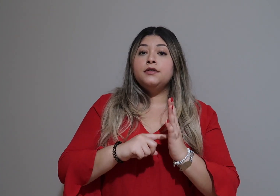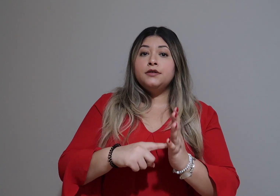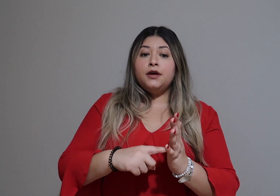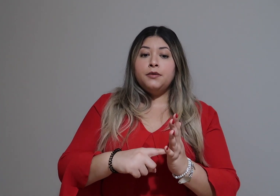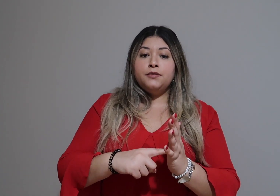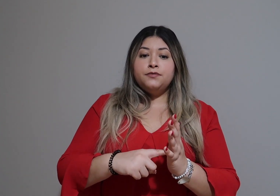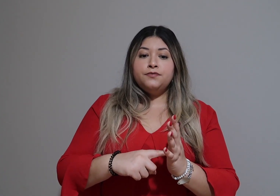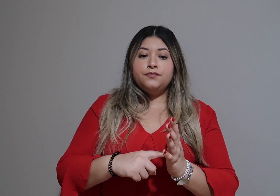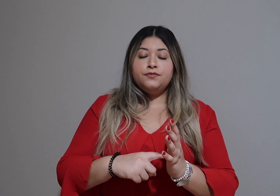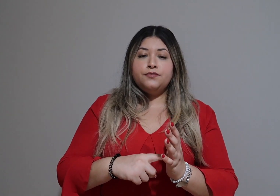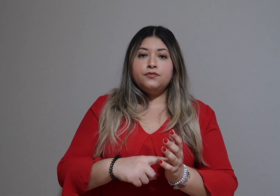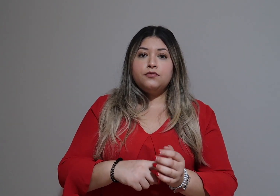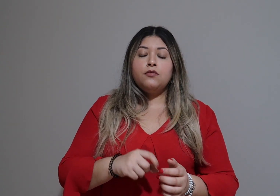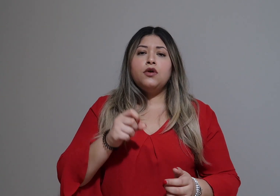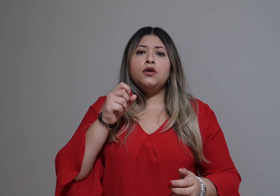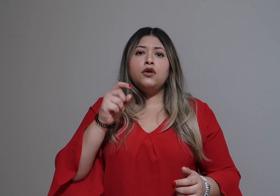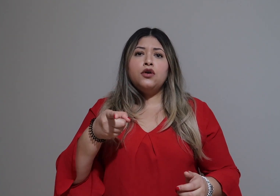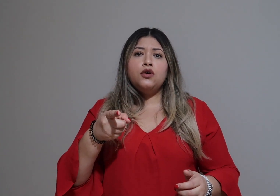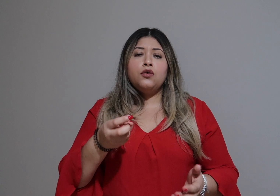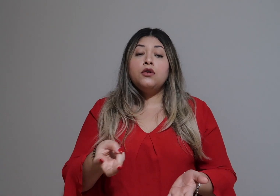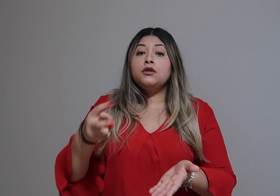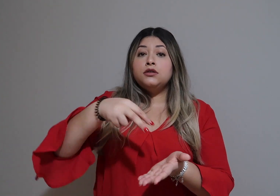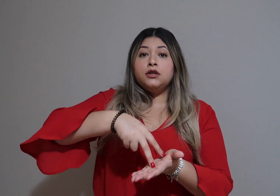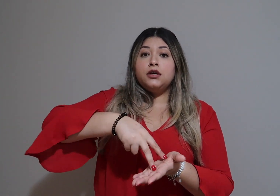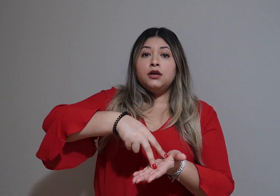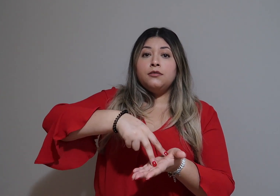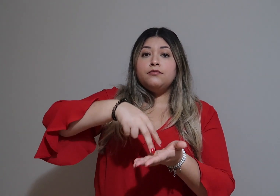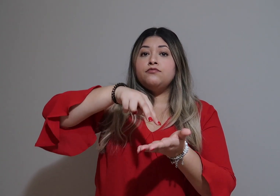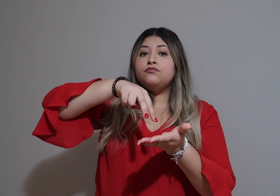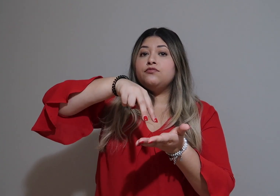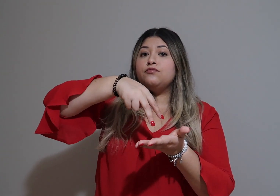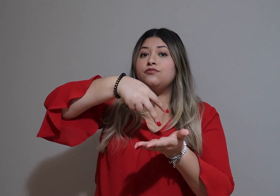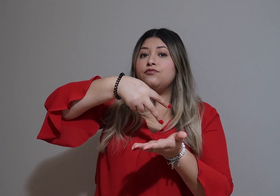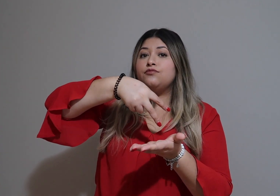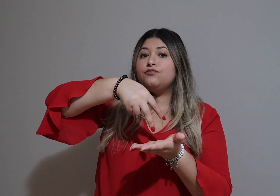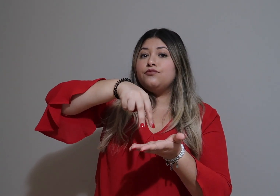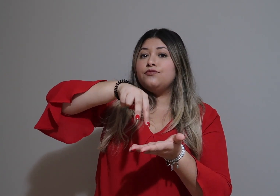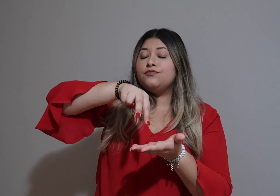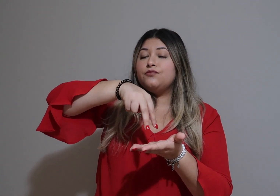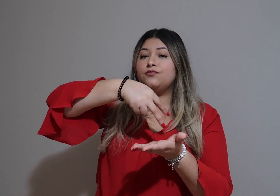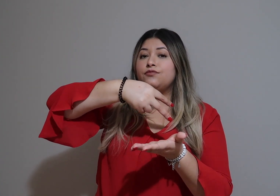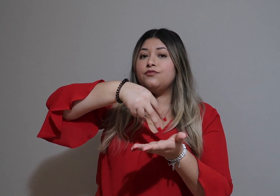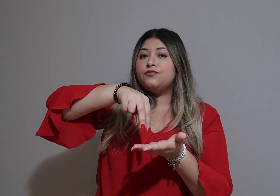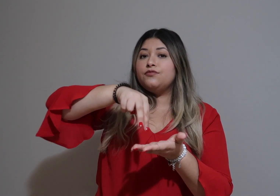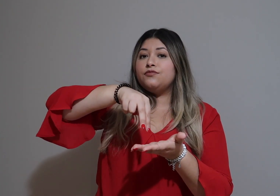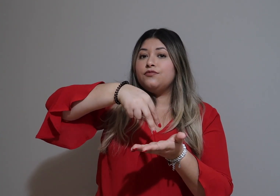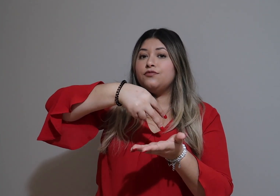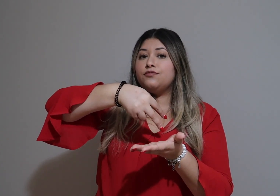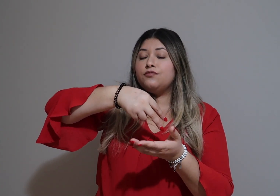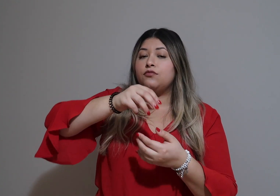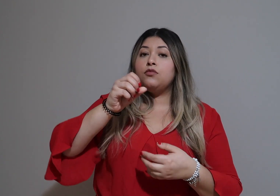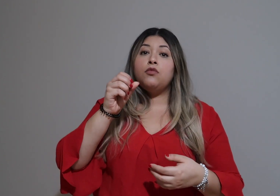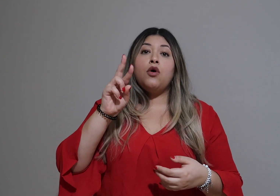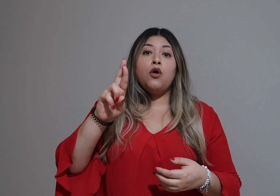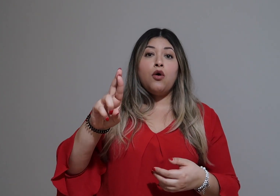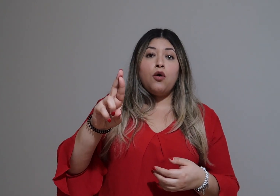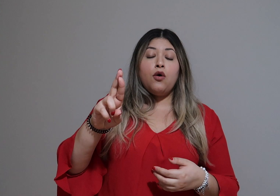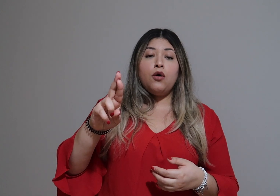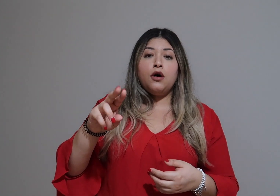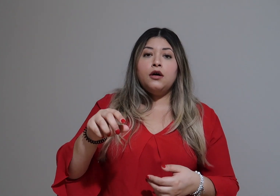An example of this is you stand up and dance really slow, and you can see with the movement of my hand how slowly I move my